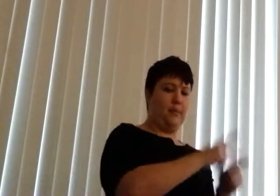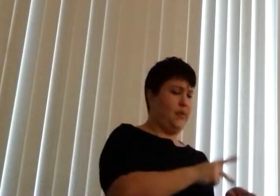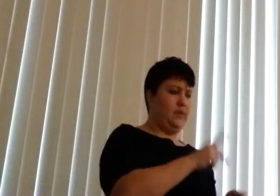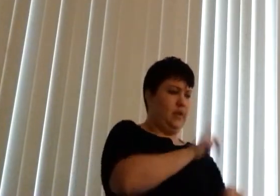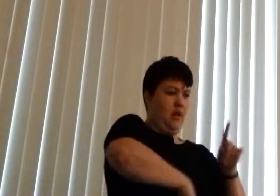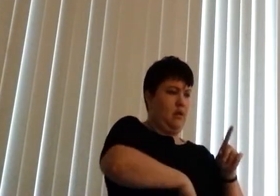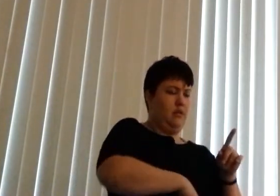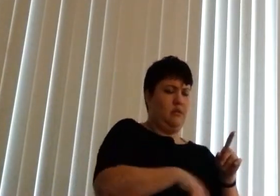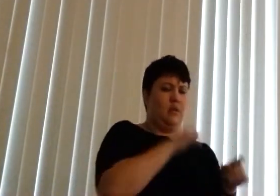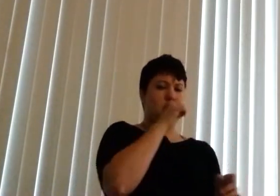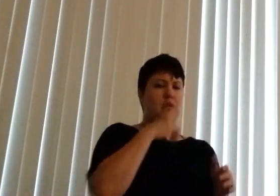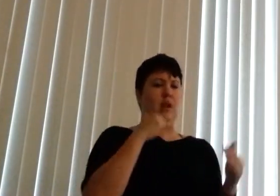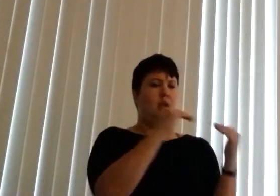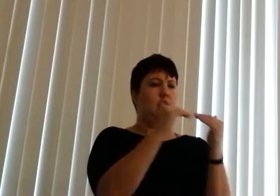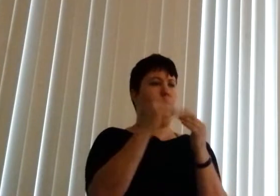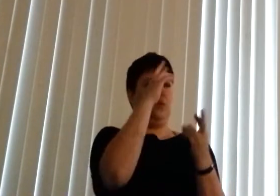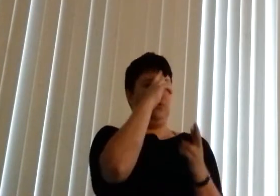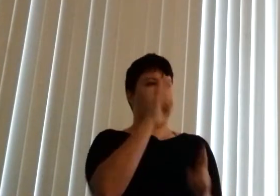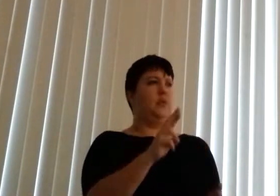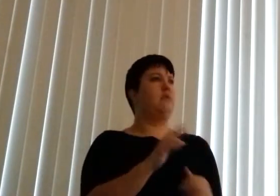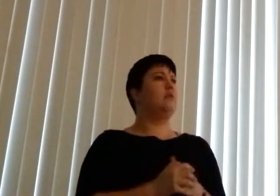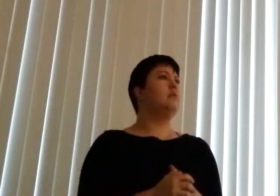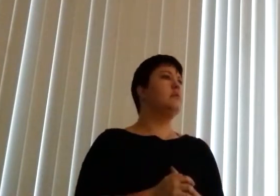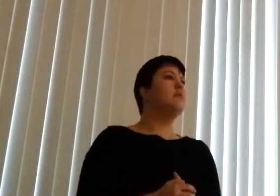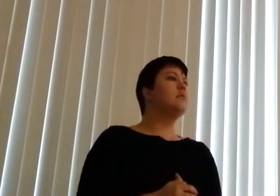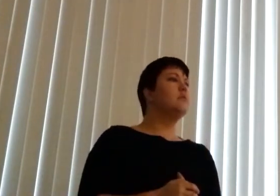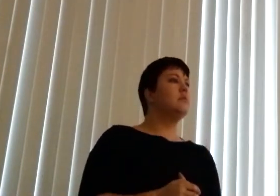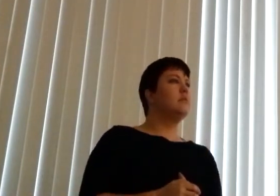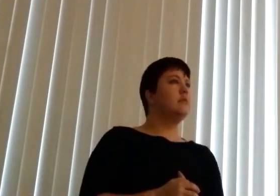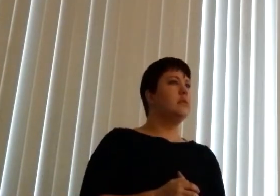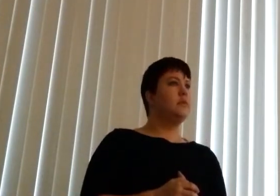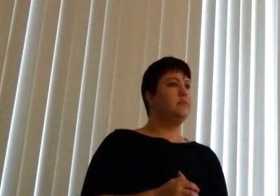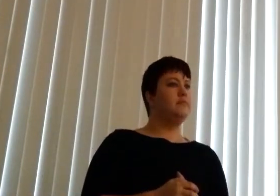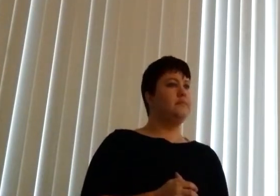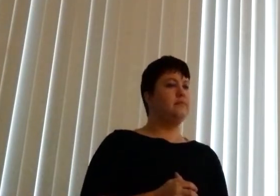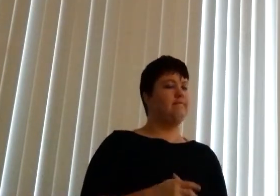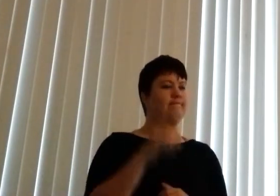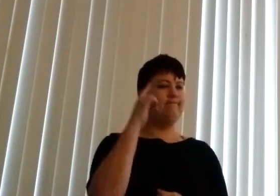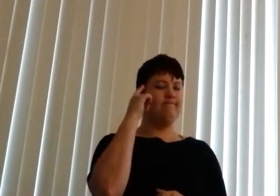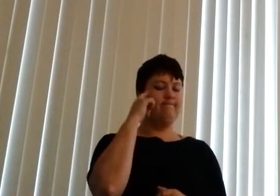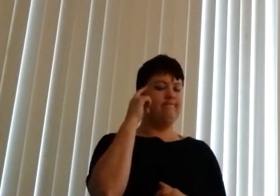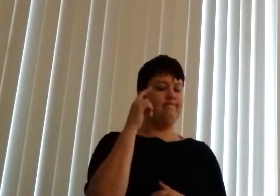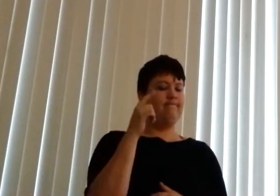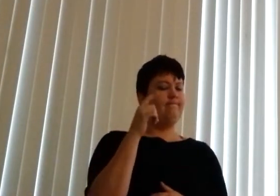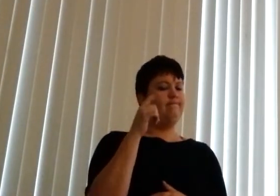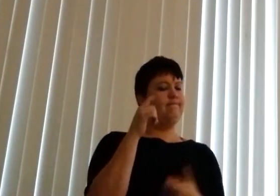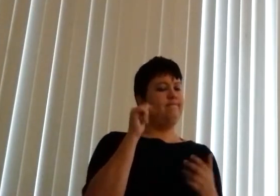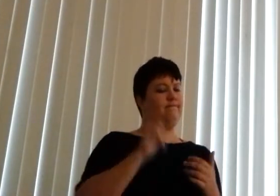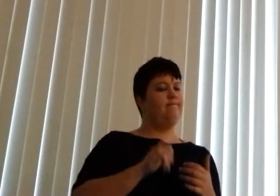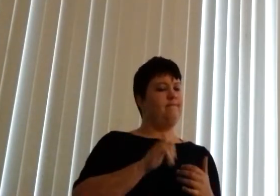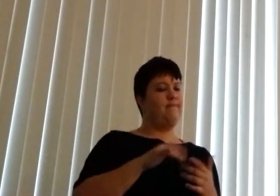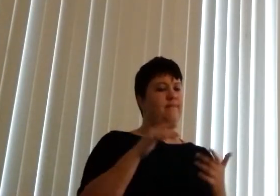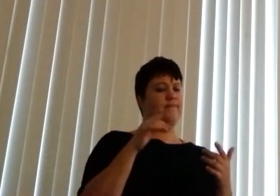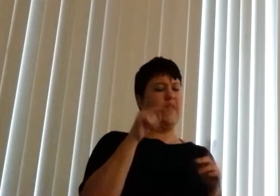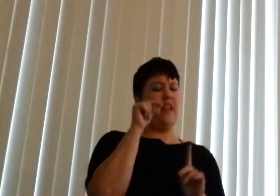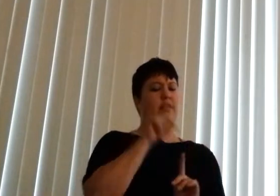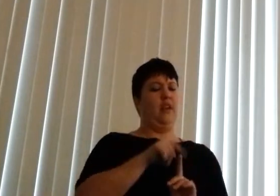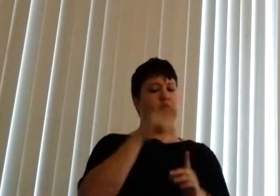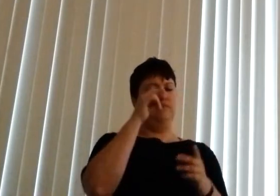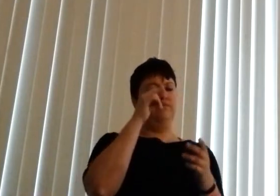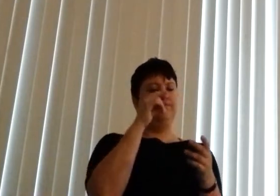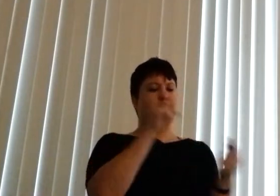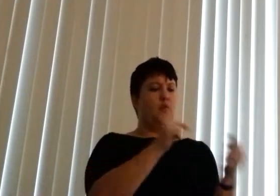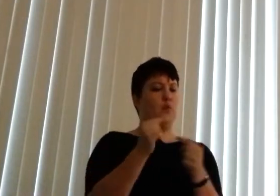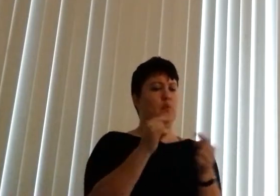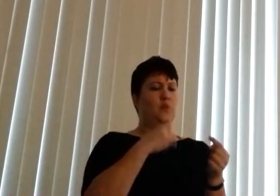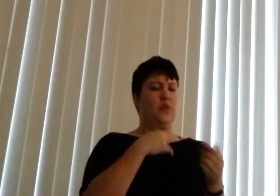The equal respect argument, I think, contains a gap. For all its premises imply,